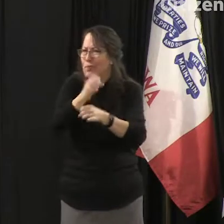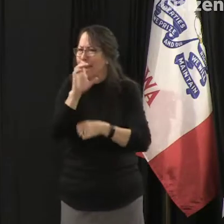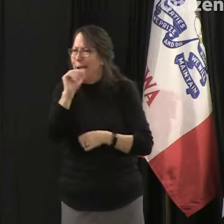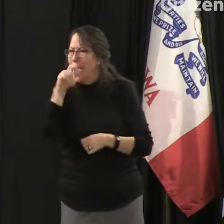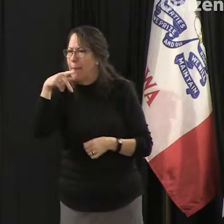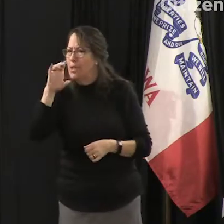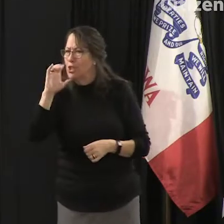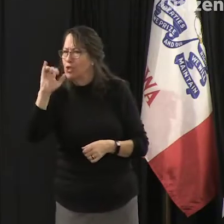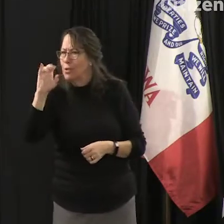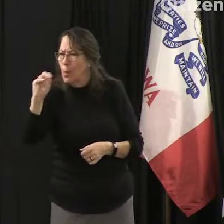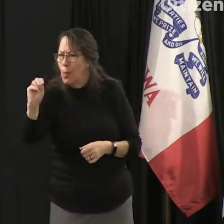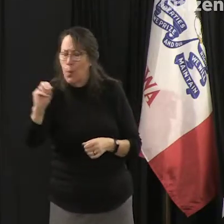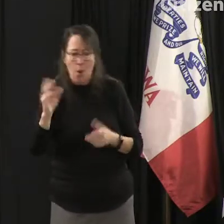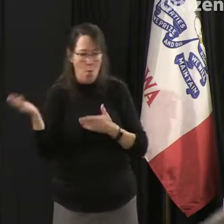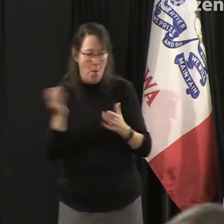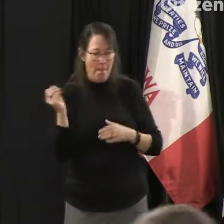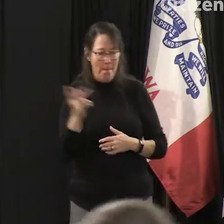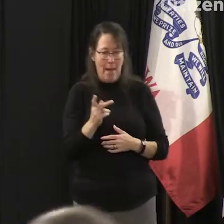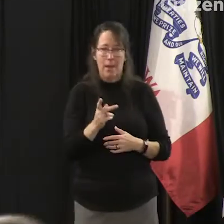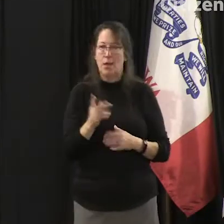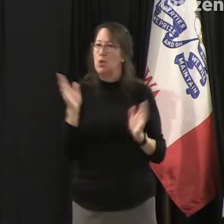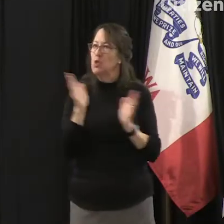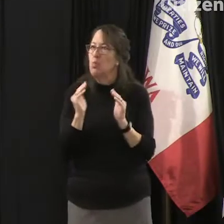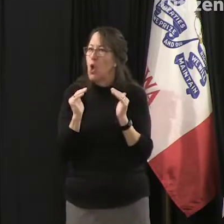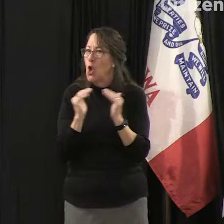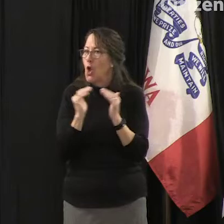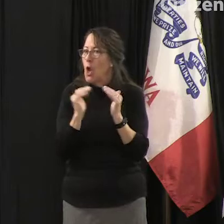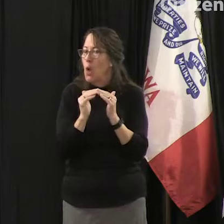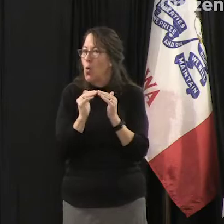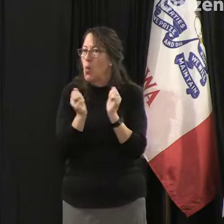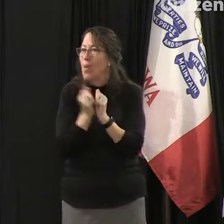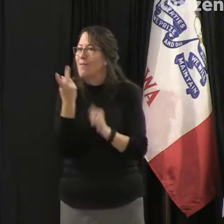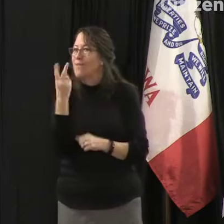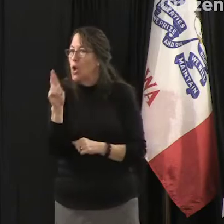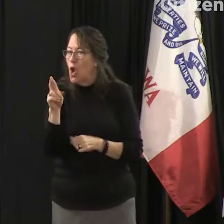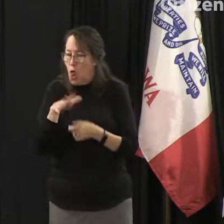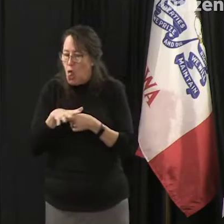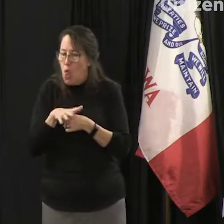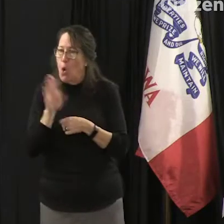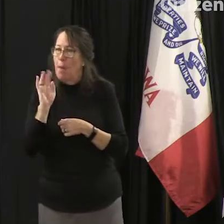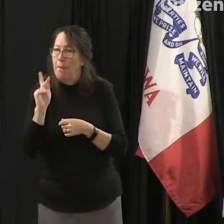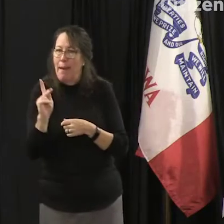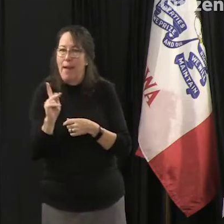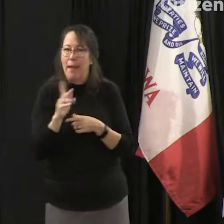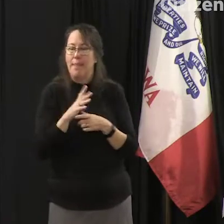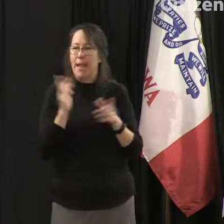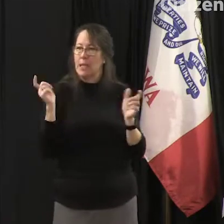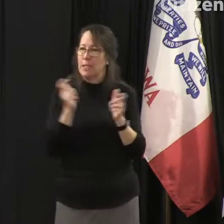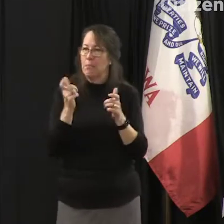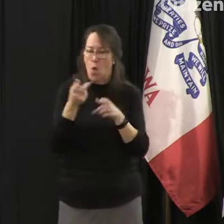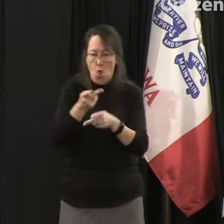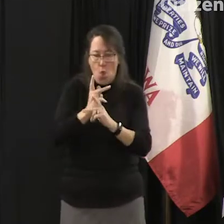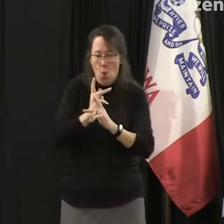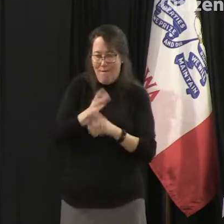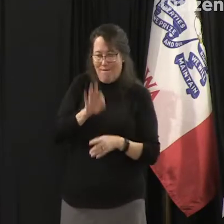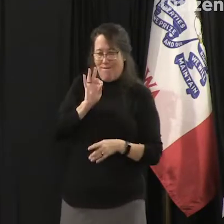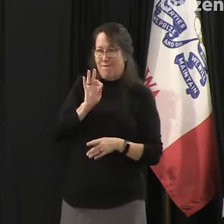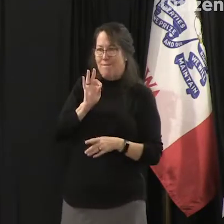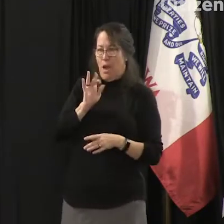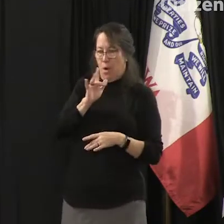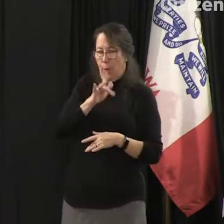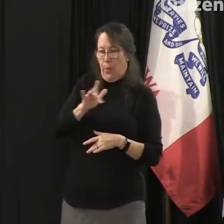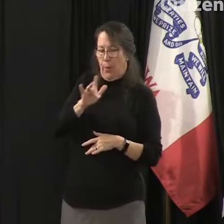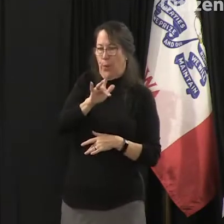stuff. Brought her back to their small town with VR, local bank, her parents, they got a small loan. They found a